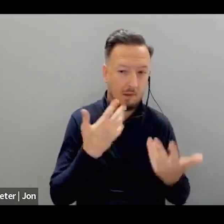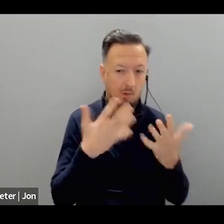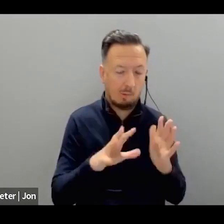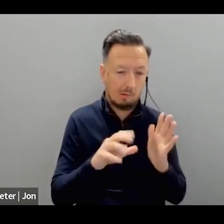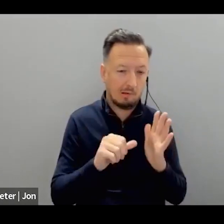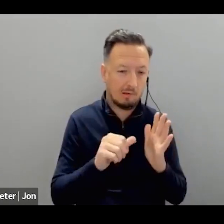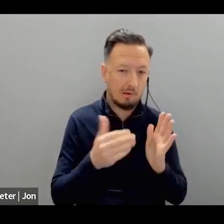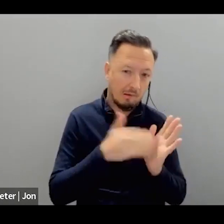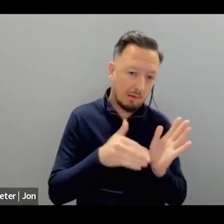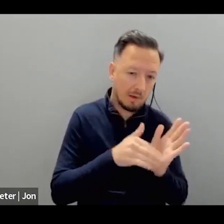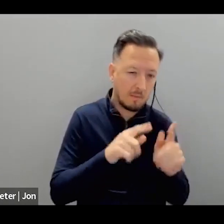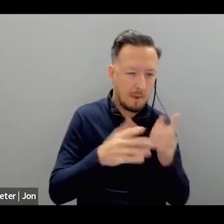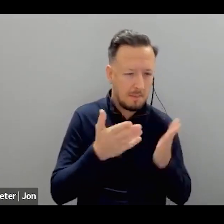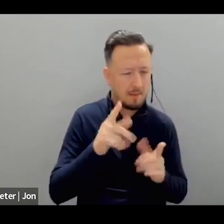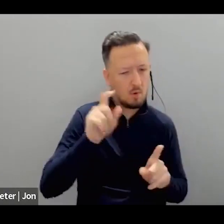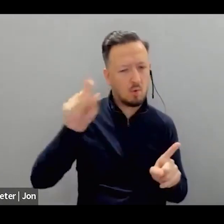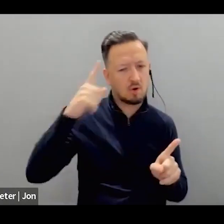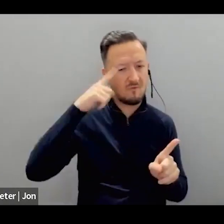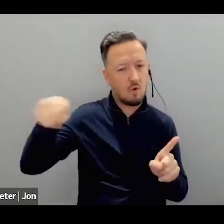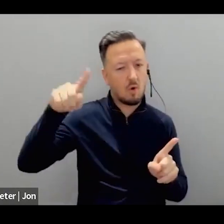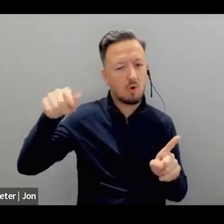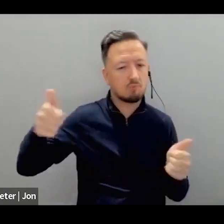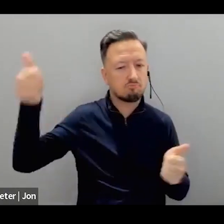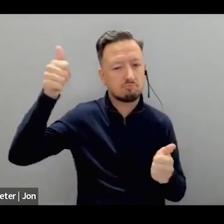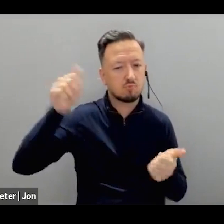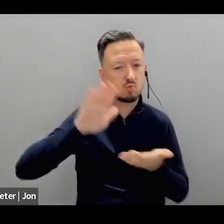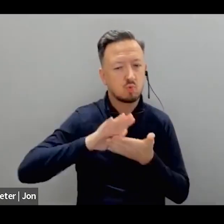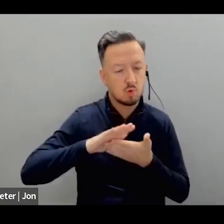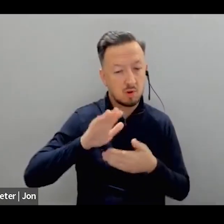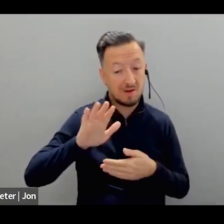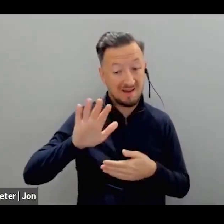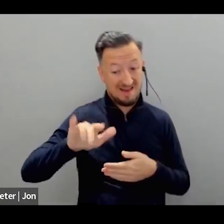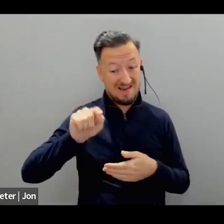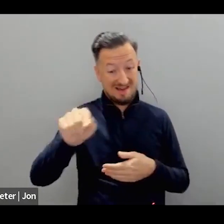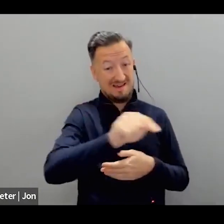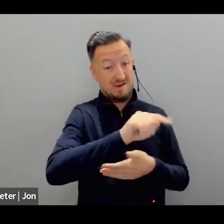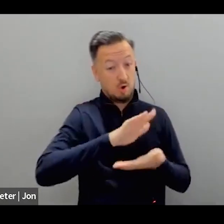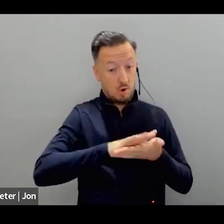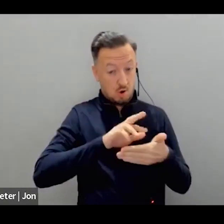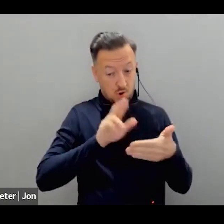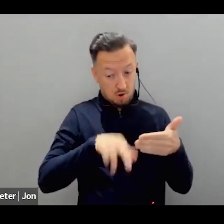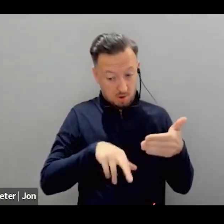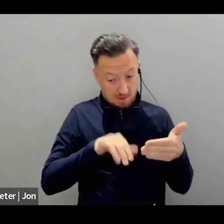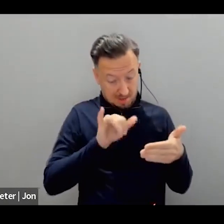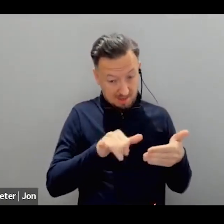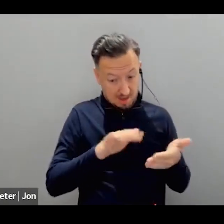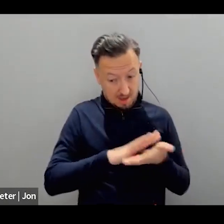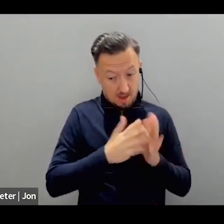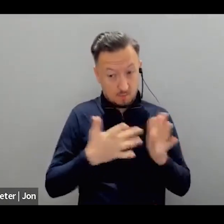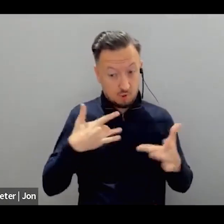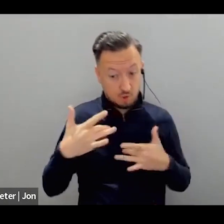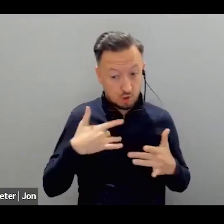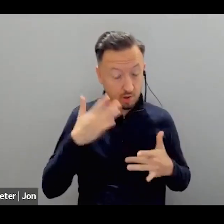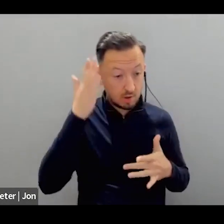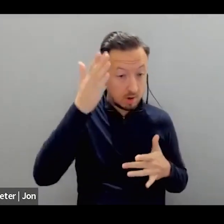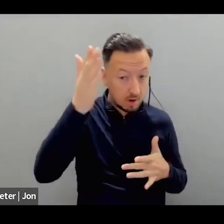be a question for the superintendents. If these results at their schools raise concerns with them moving forward, and